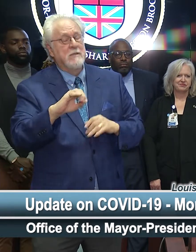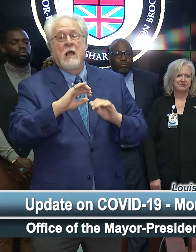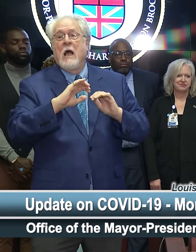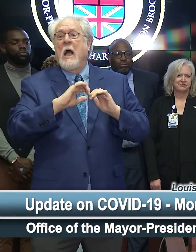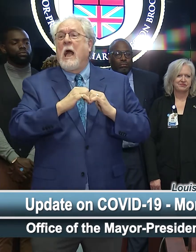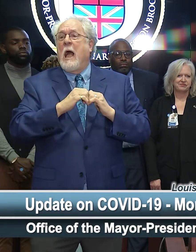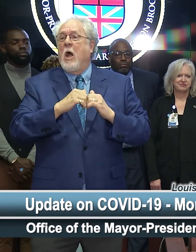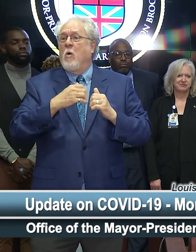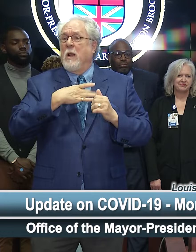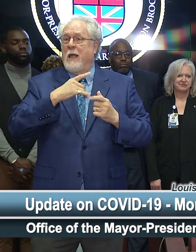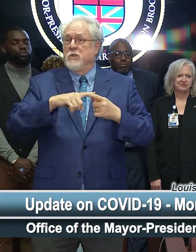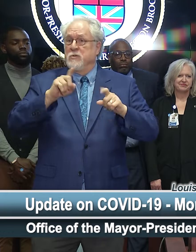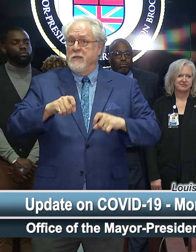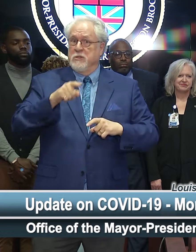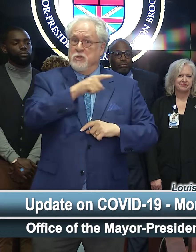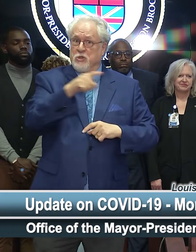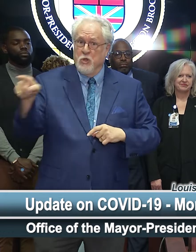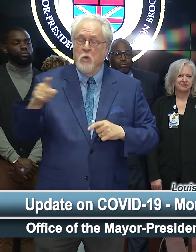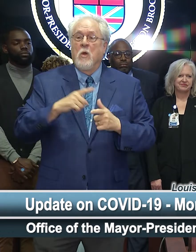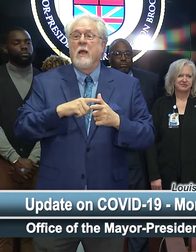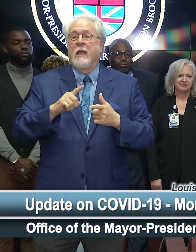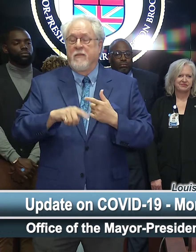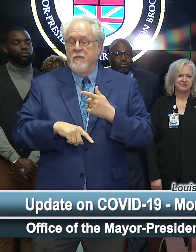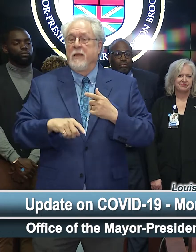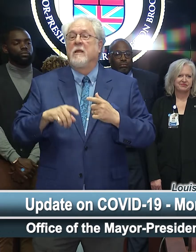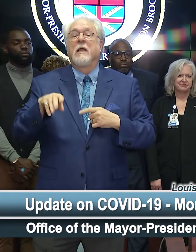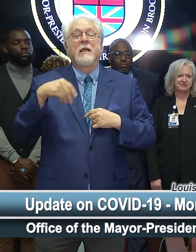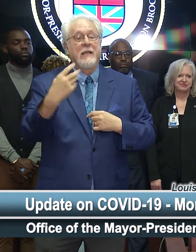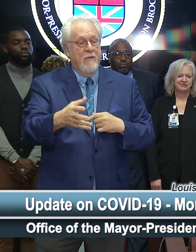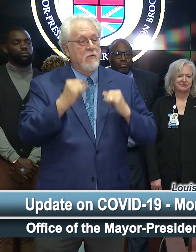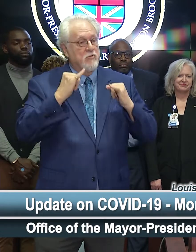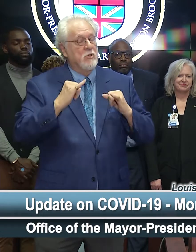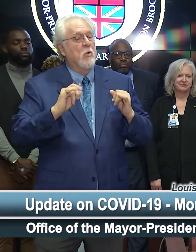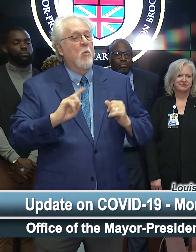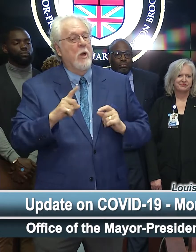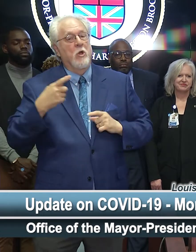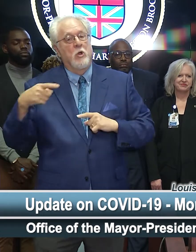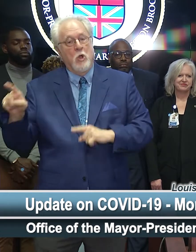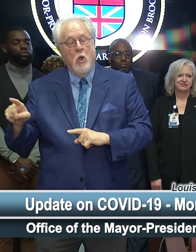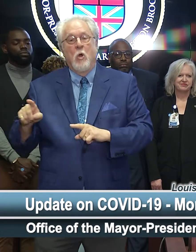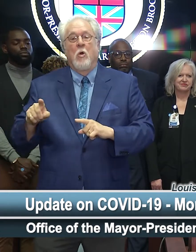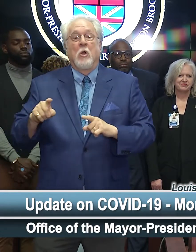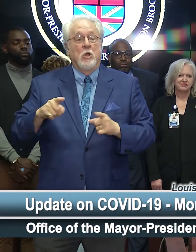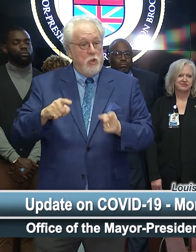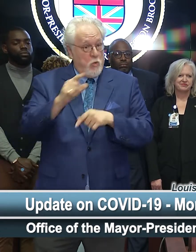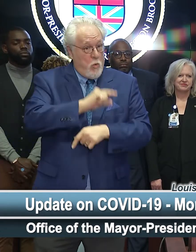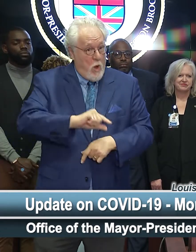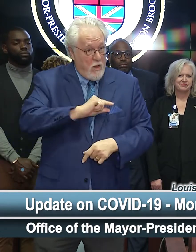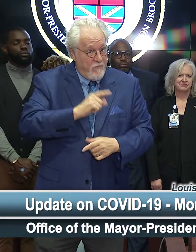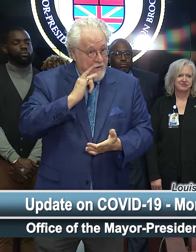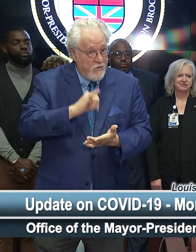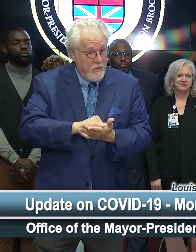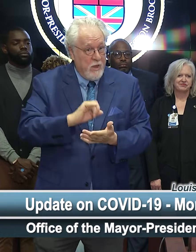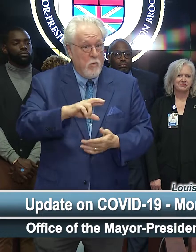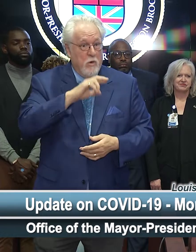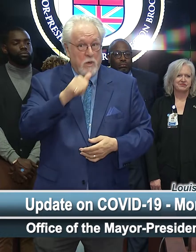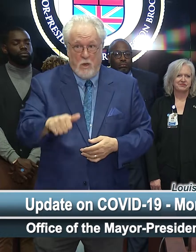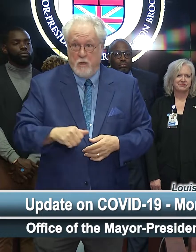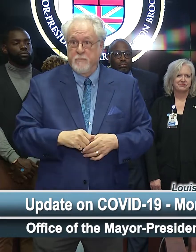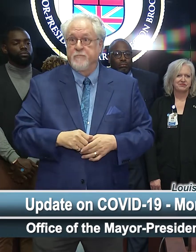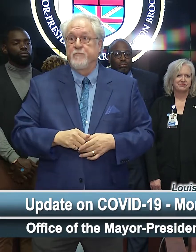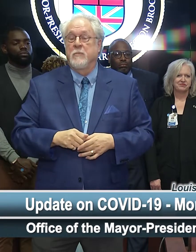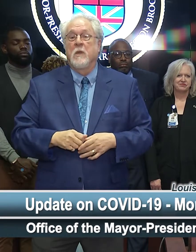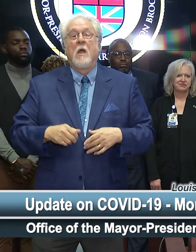would like to assess you, and they will give you instructions on the testing site and whether you qualify for an order for coronavirus